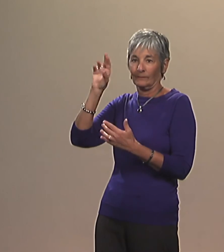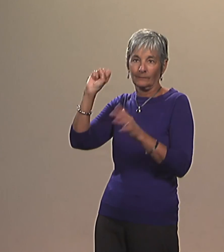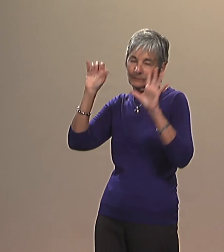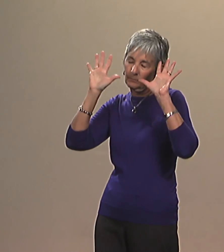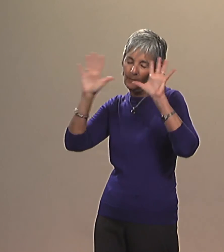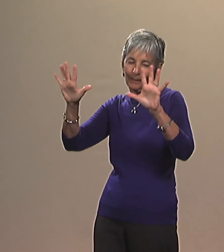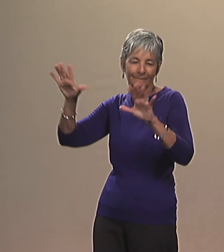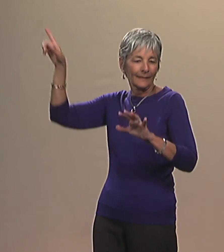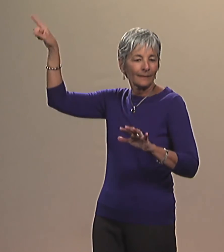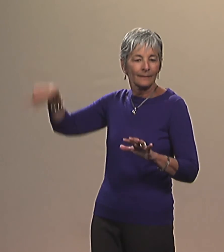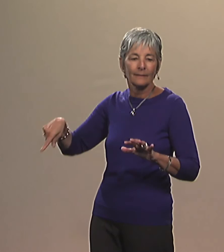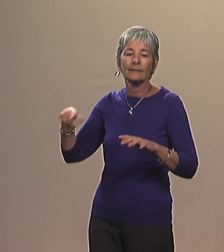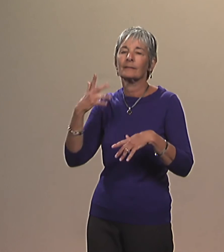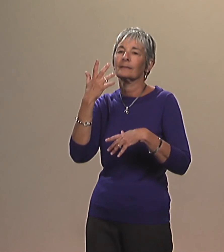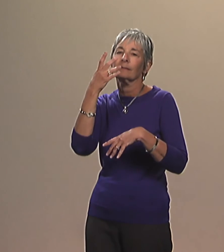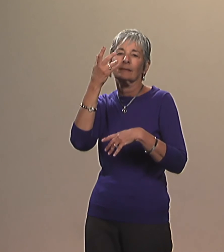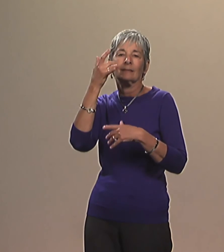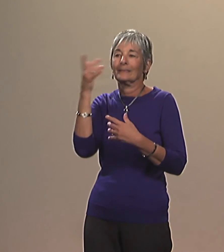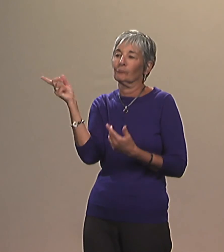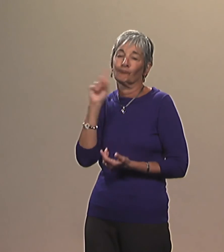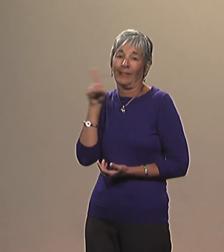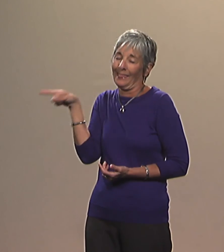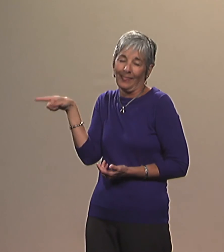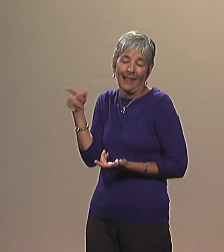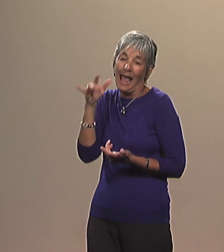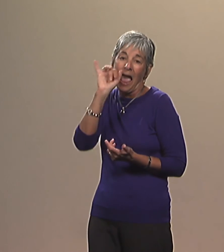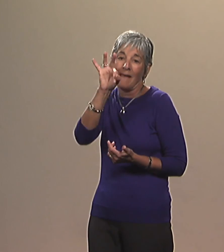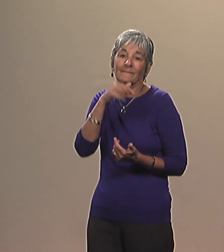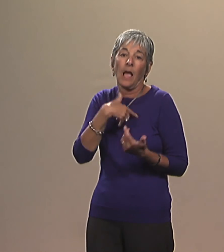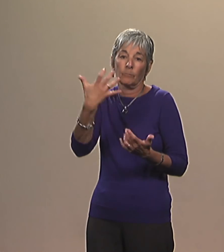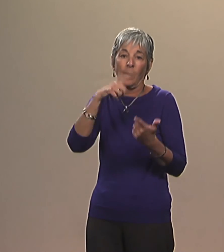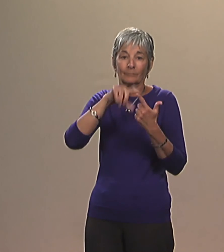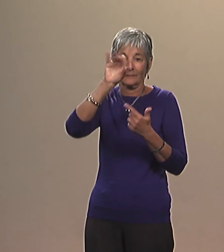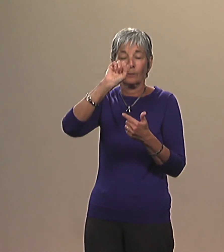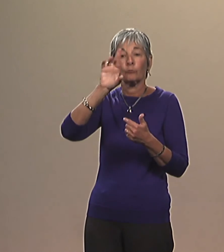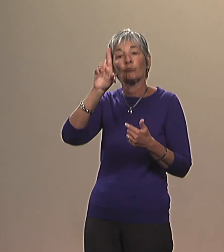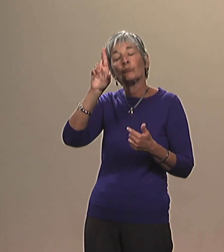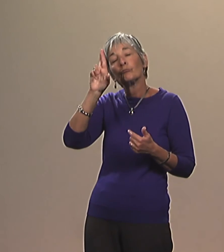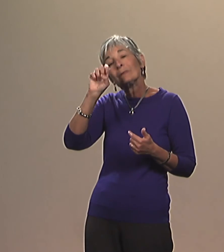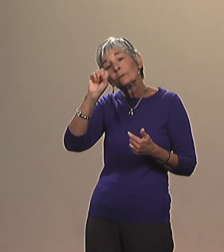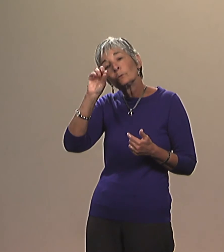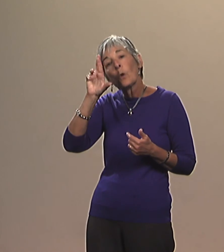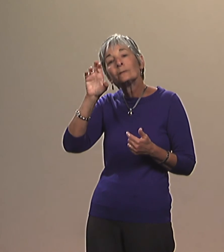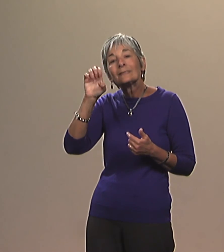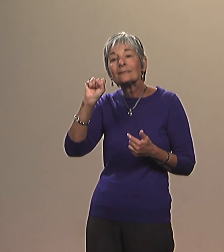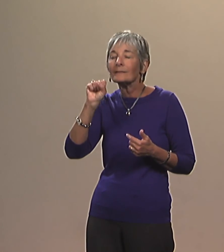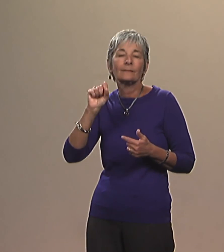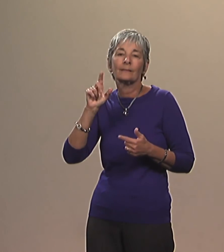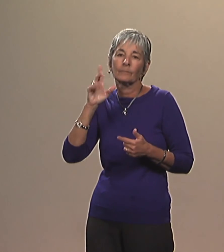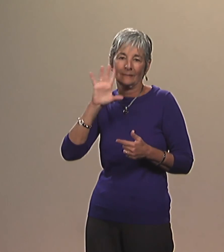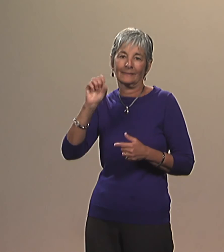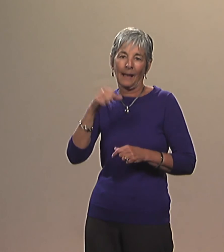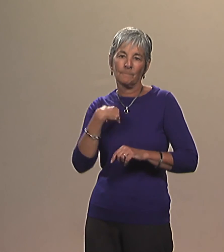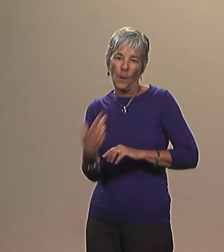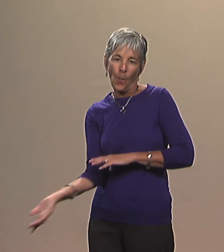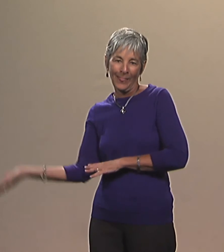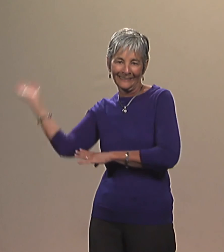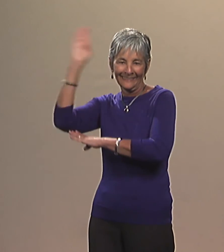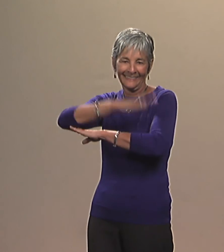these resources are great. If I wanted to share all of these resources with you, it would take me all day and night.